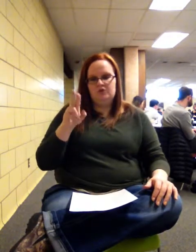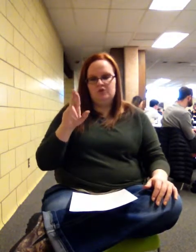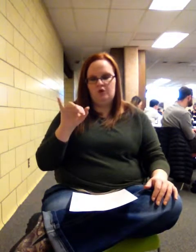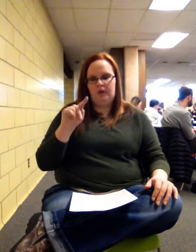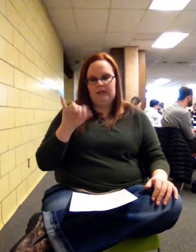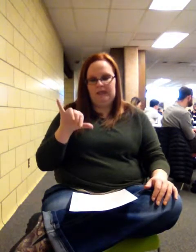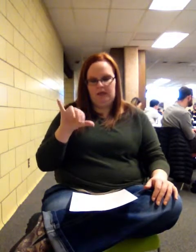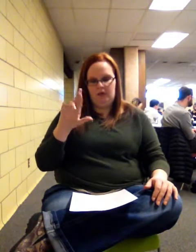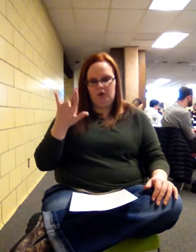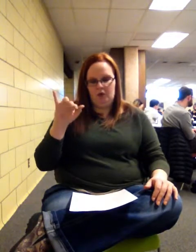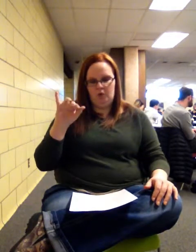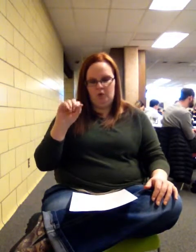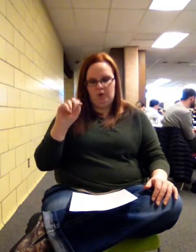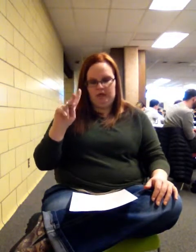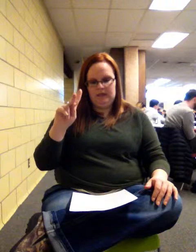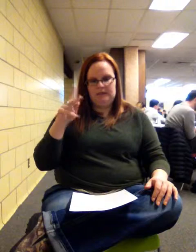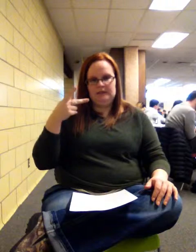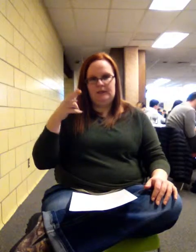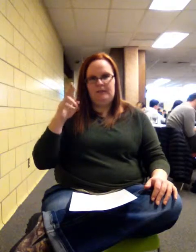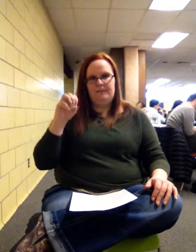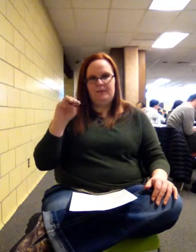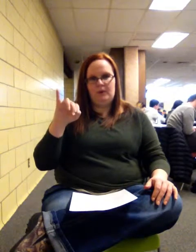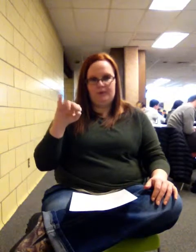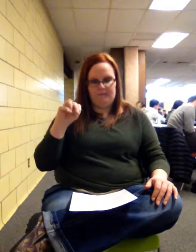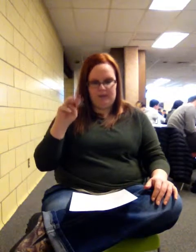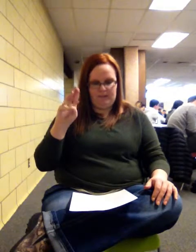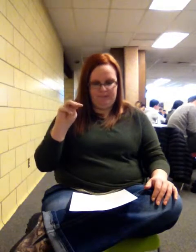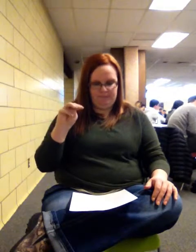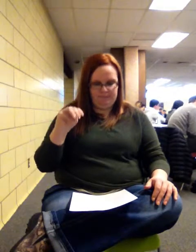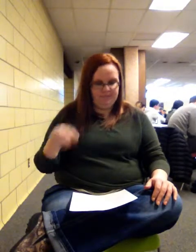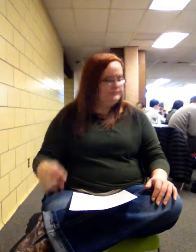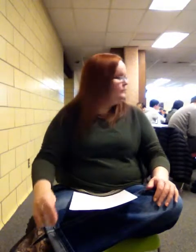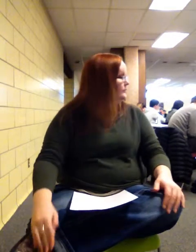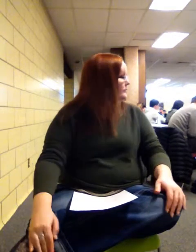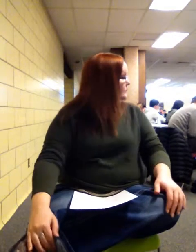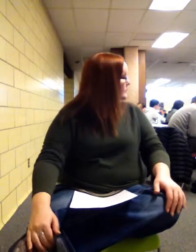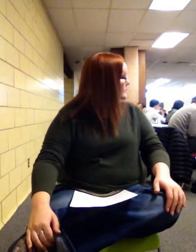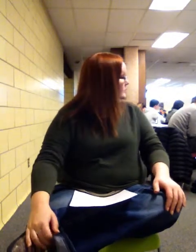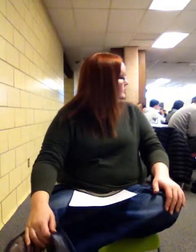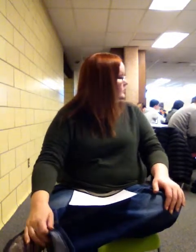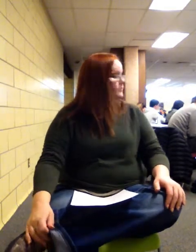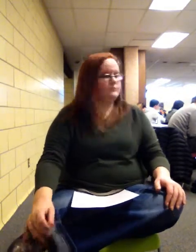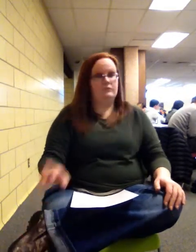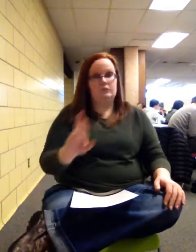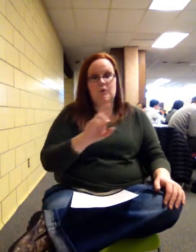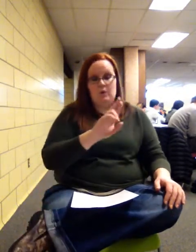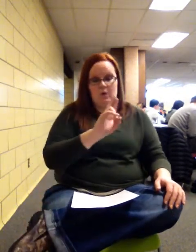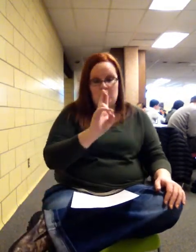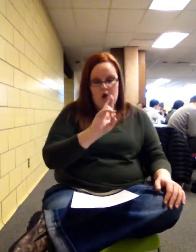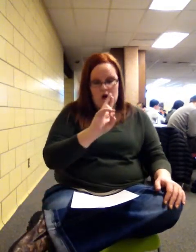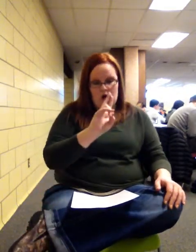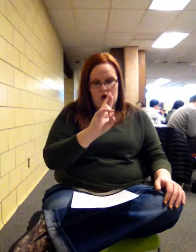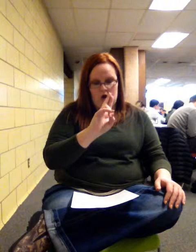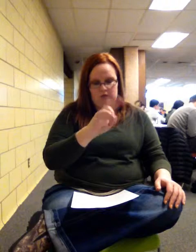So that's the equation. The quoted interest rate, R equals R star plus IP plus DRP